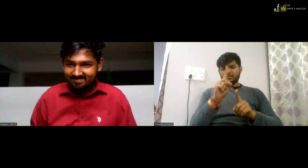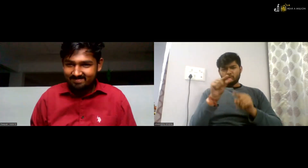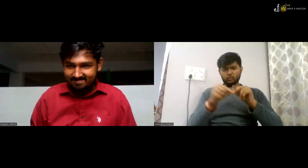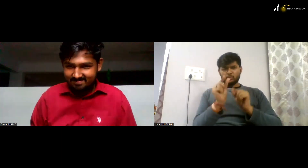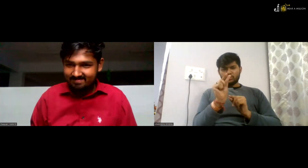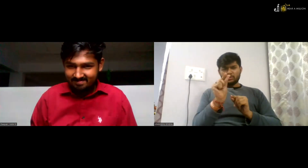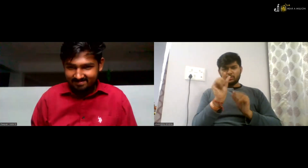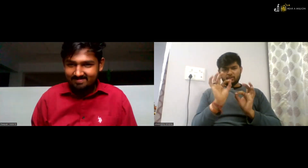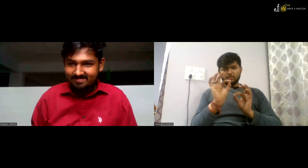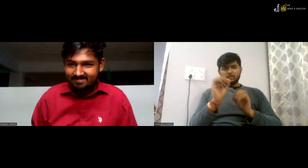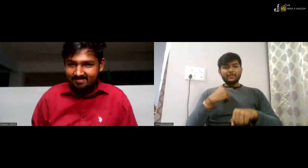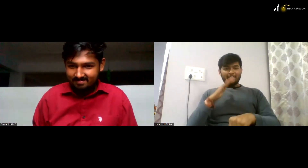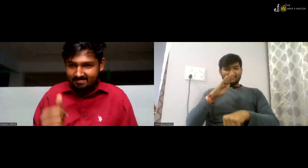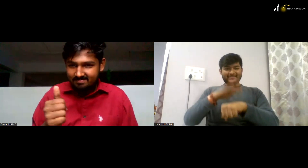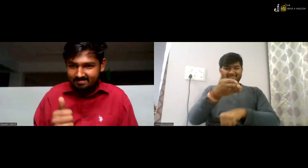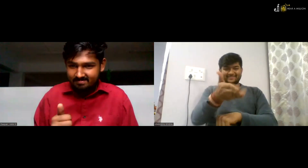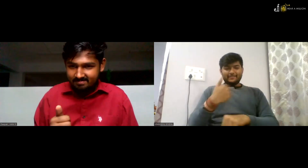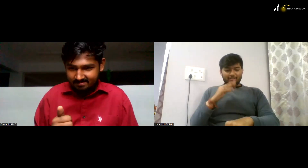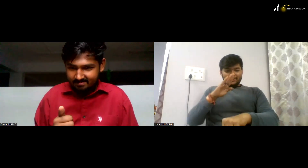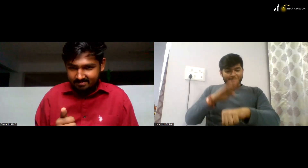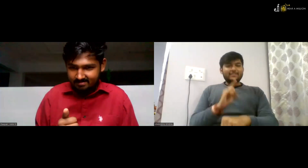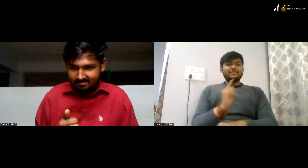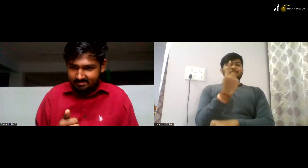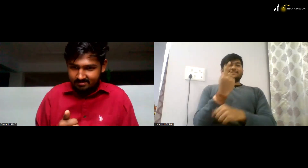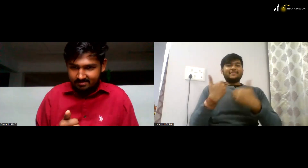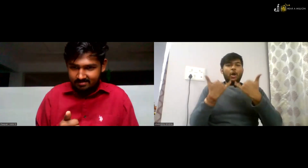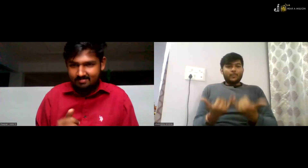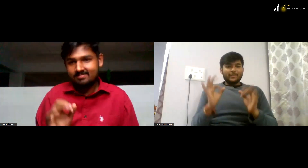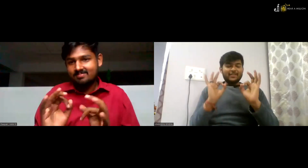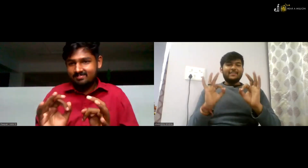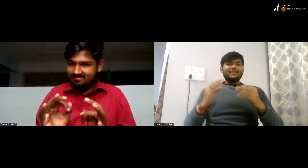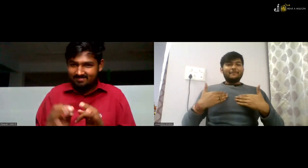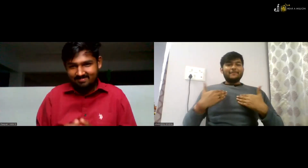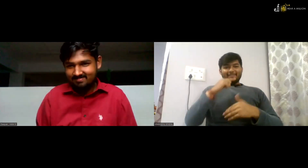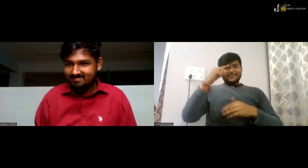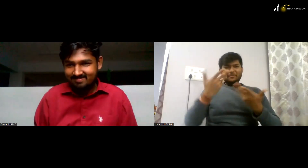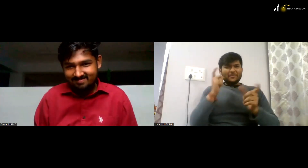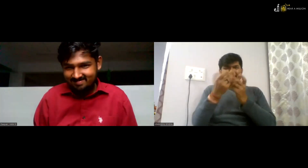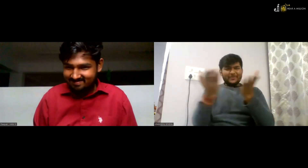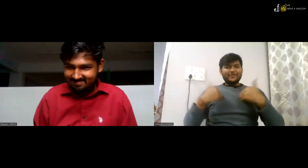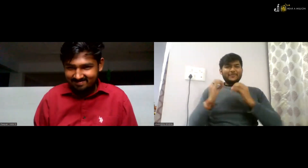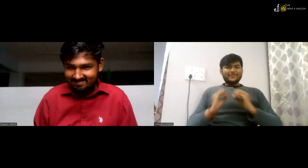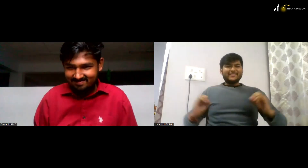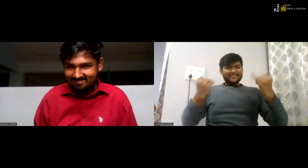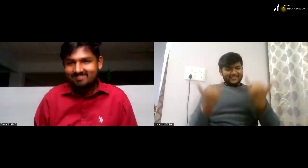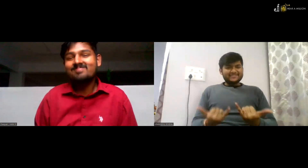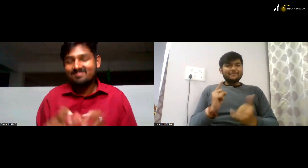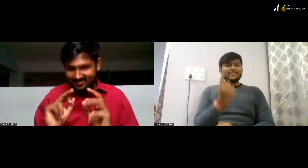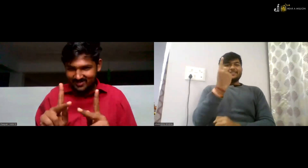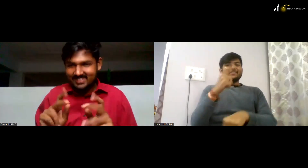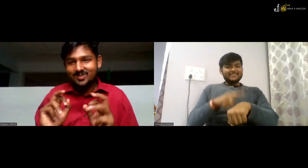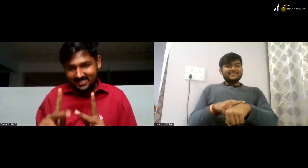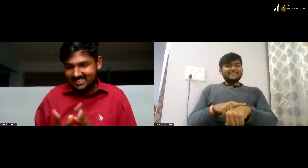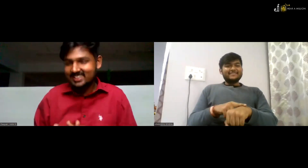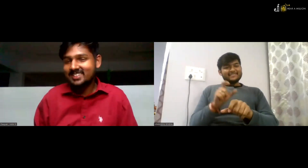Okay. But one thing I would like to add on here, like when I see this is the first time I'm attending the session,